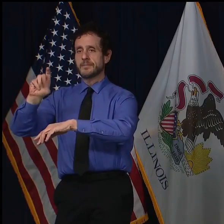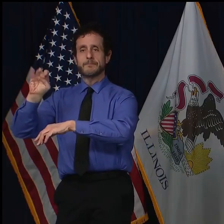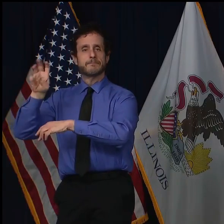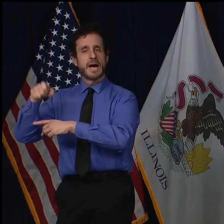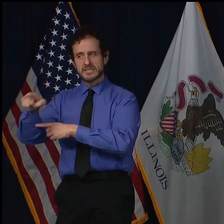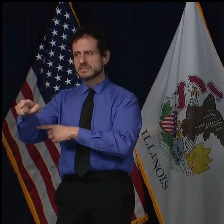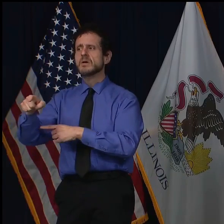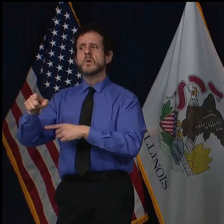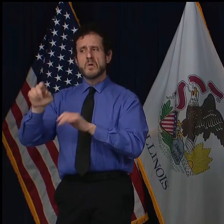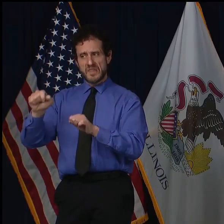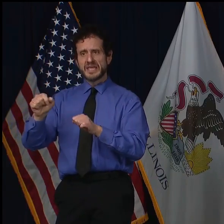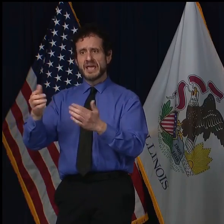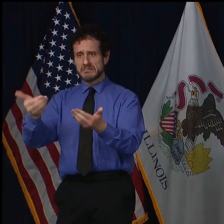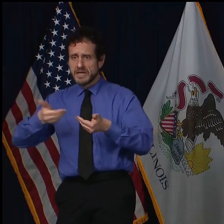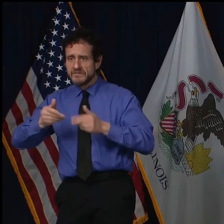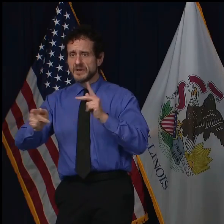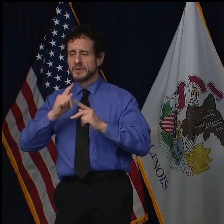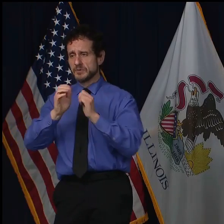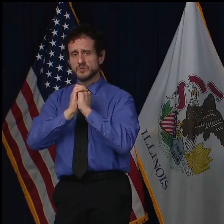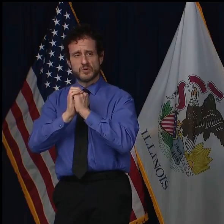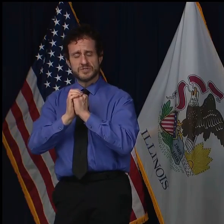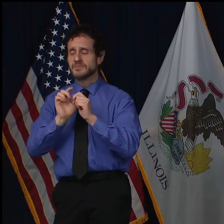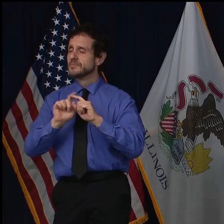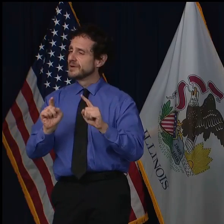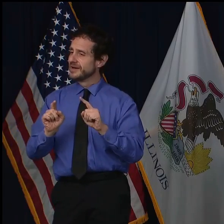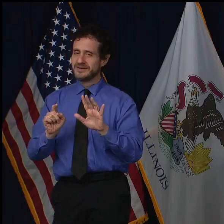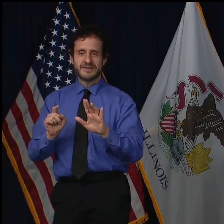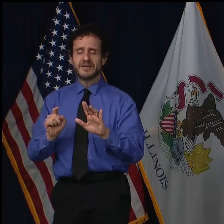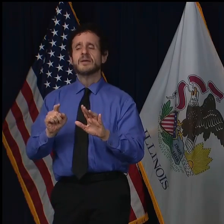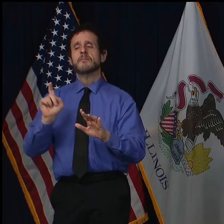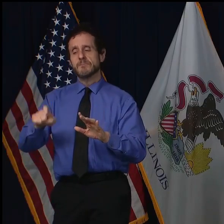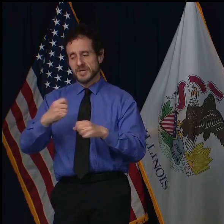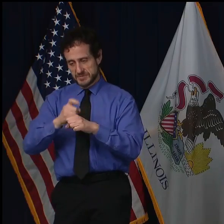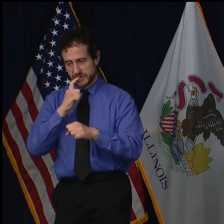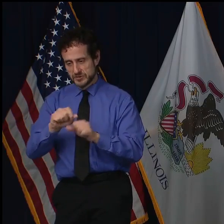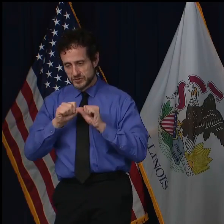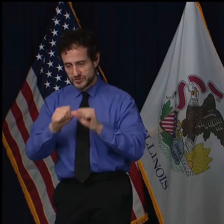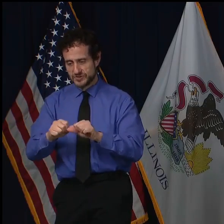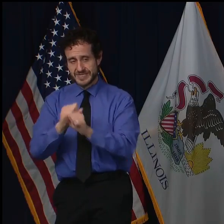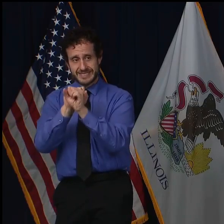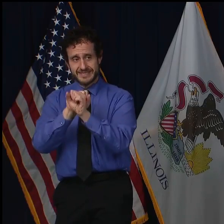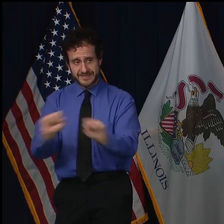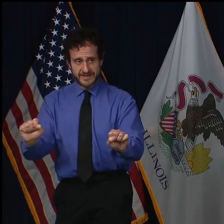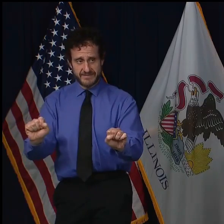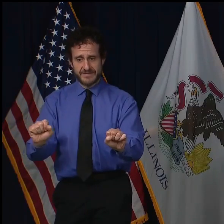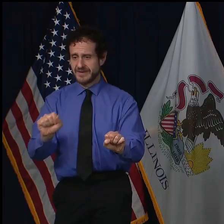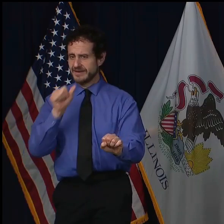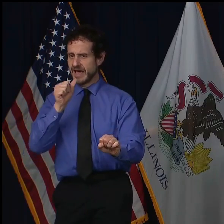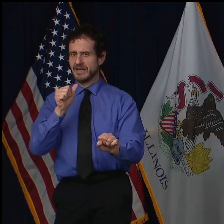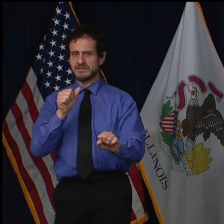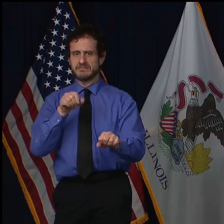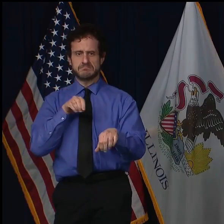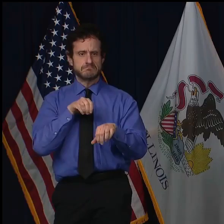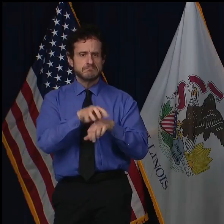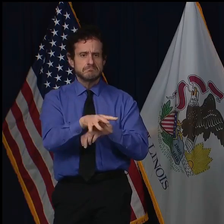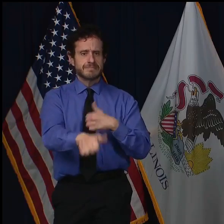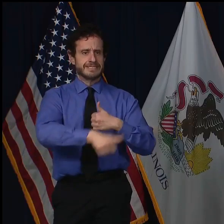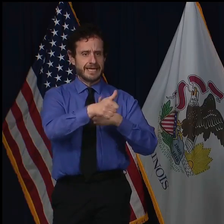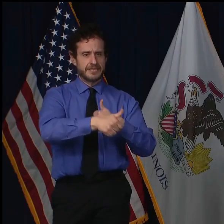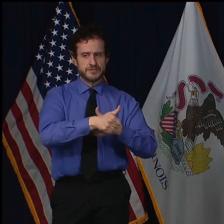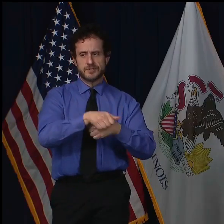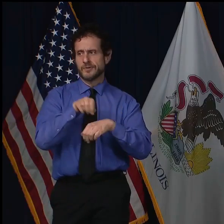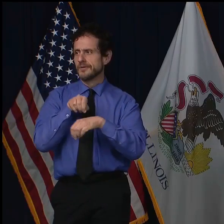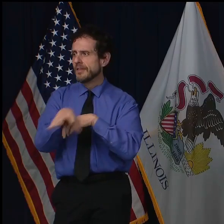have their parishioners worship. They just shouldn't do it in a way that is going to, cause the spread